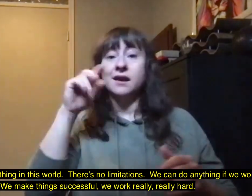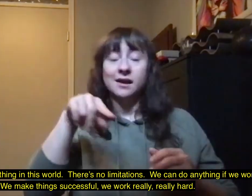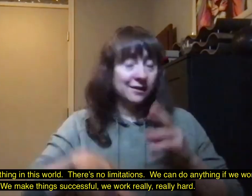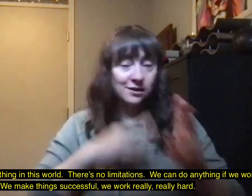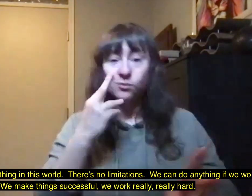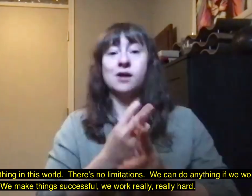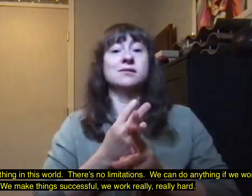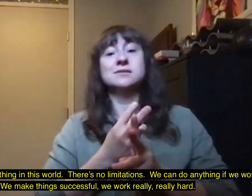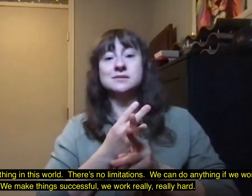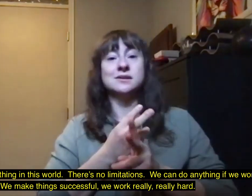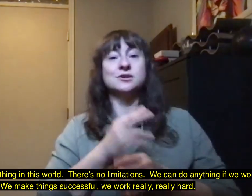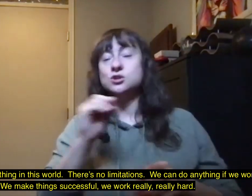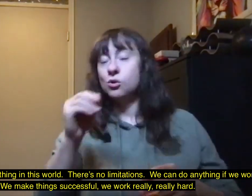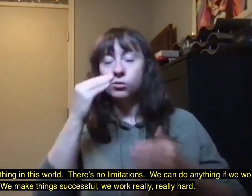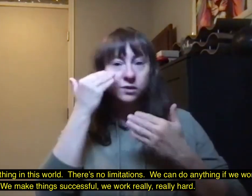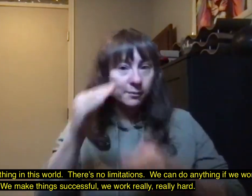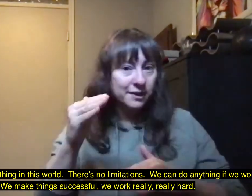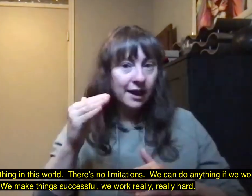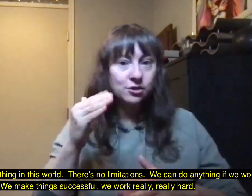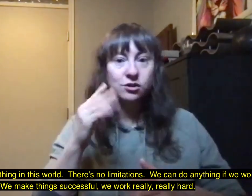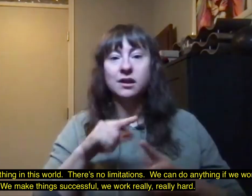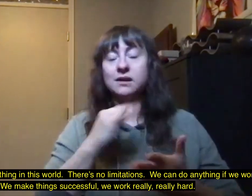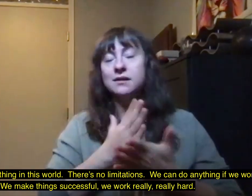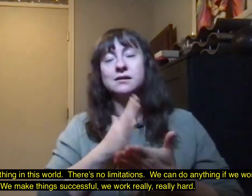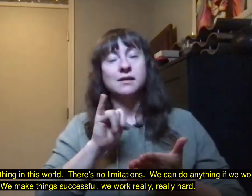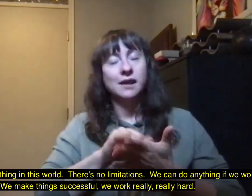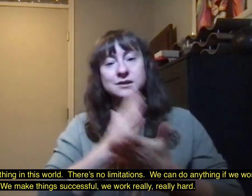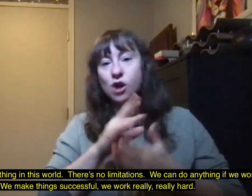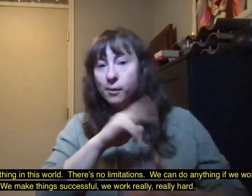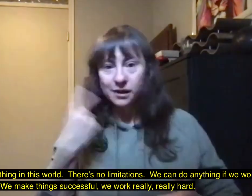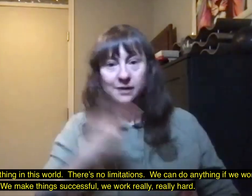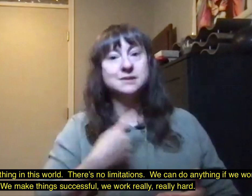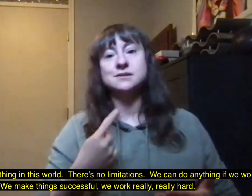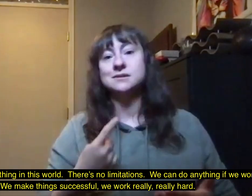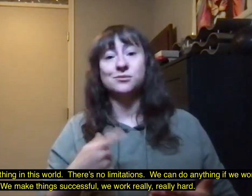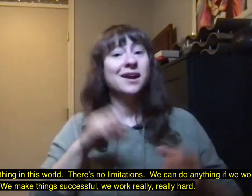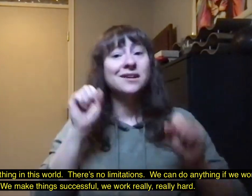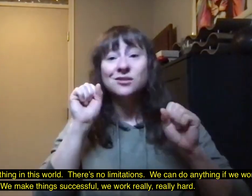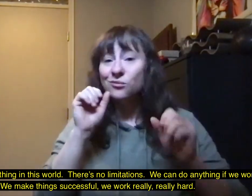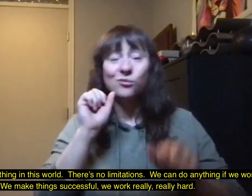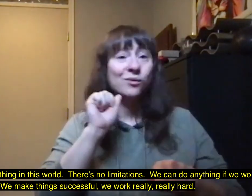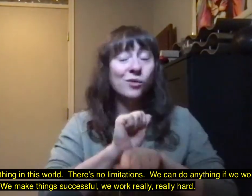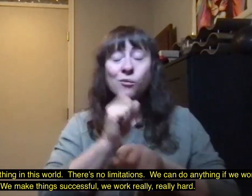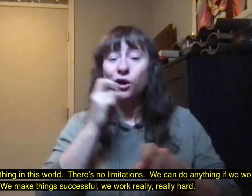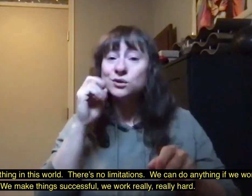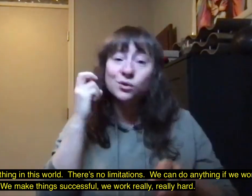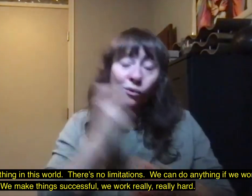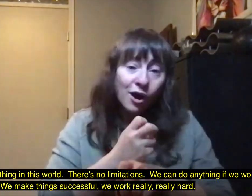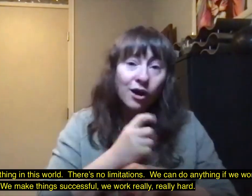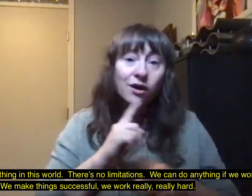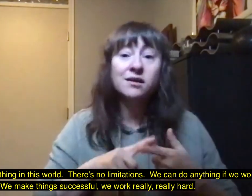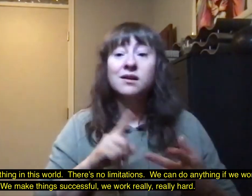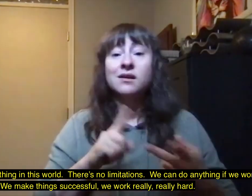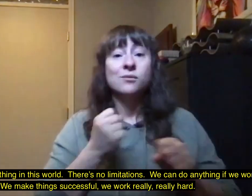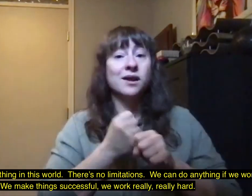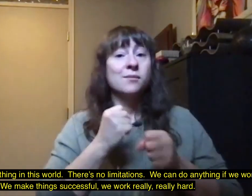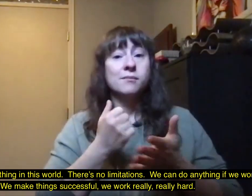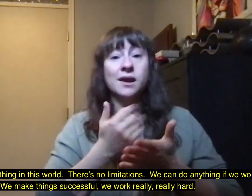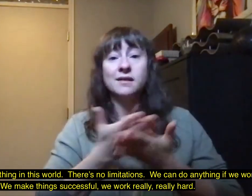Deaf people can do anything in this world. There's no limitations. We can do anything if we work hard. We make things